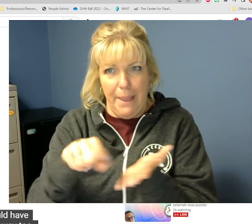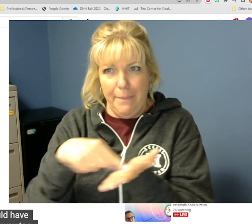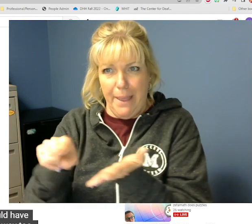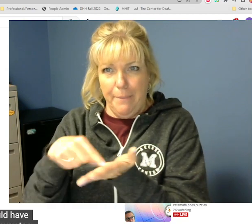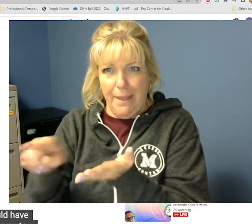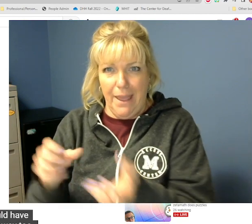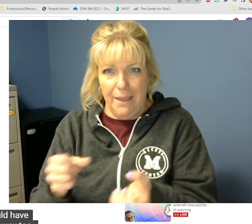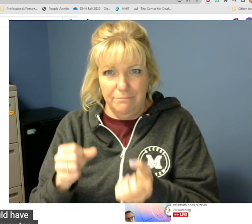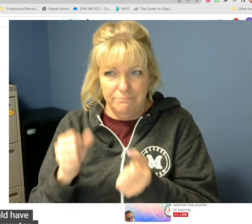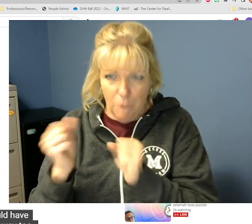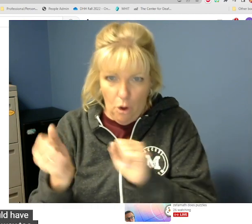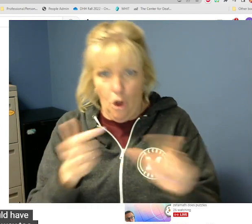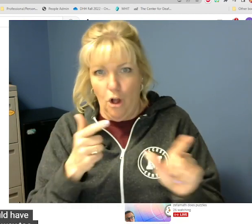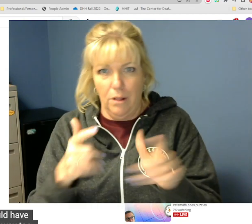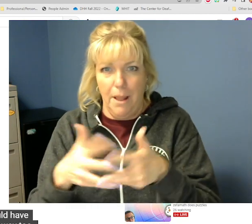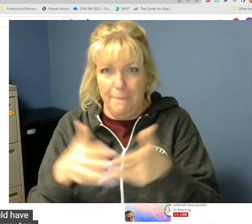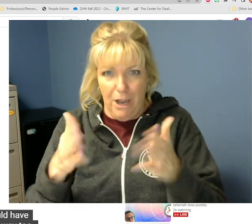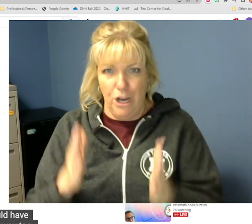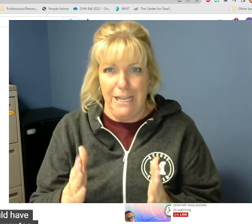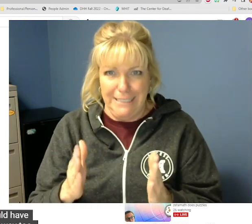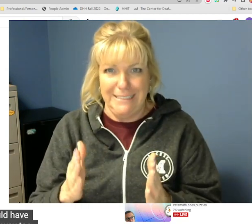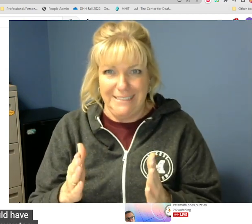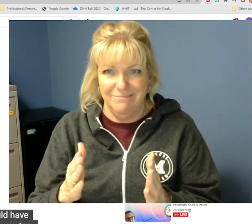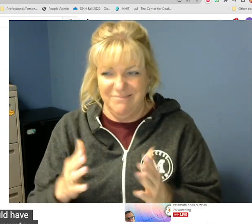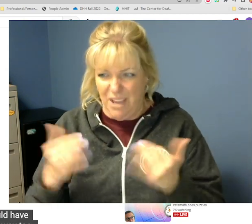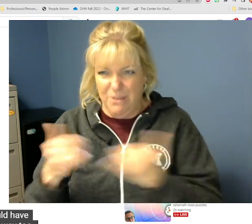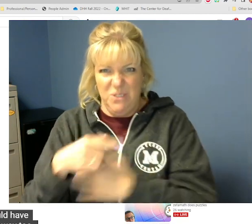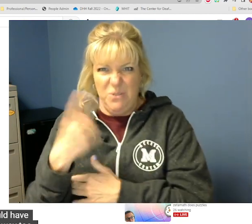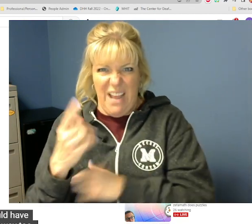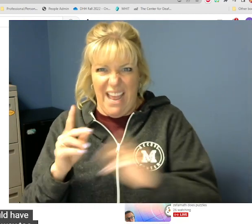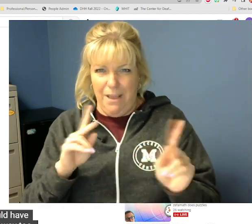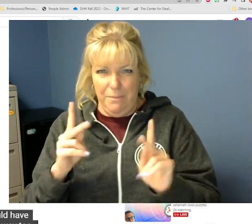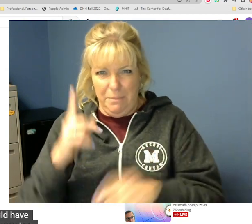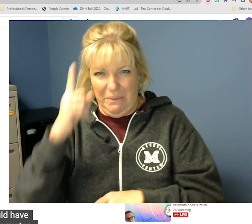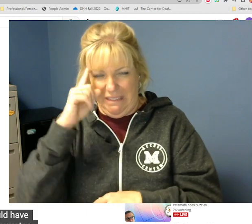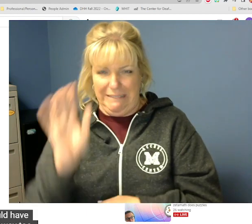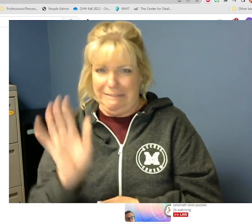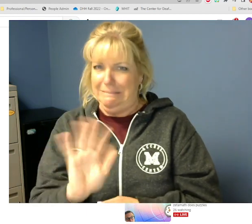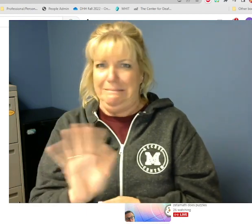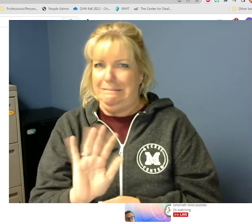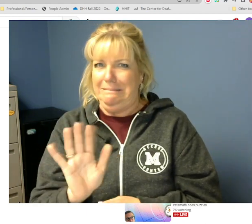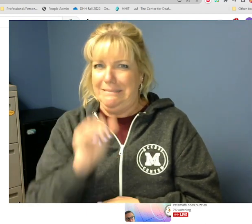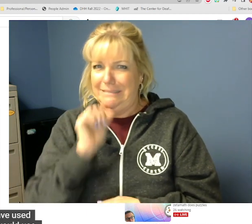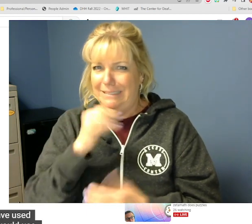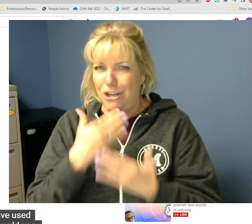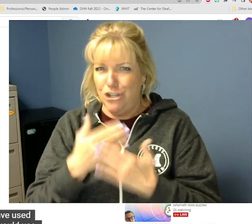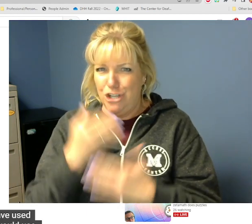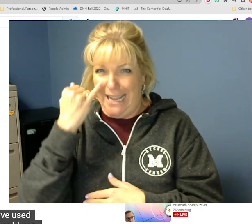universal income in the 1930s would have been seen as something that would be way too